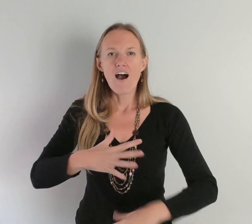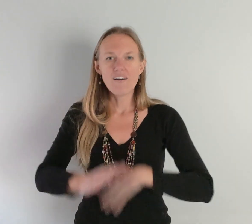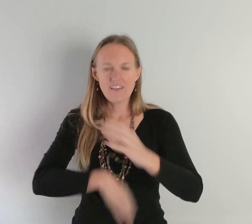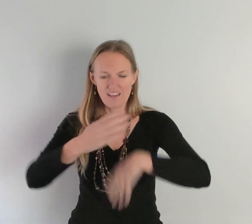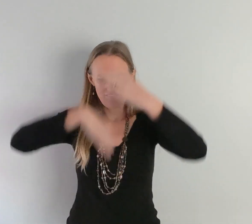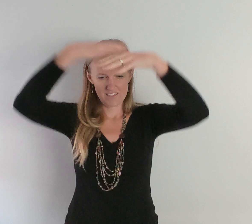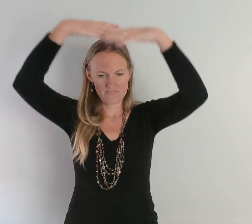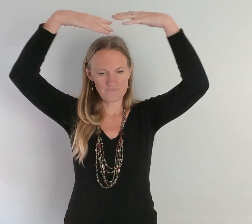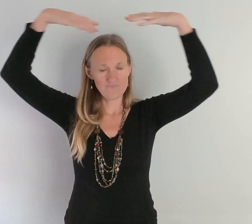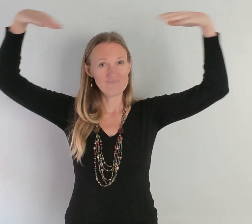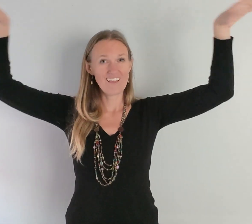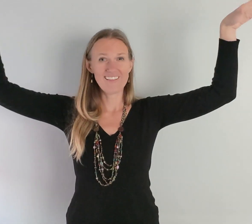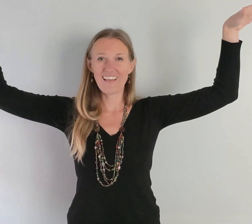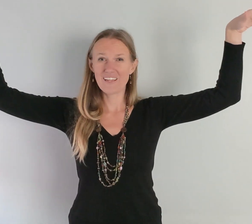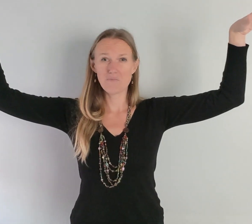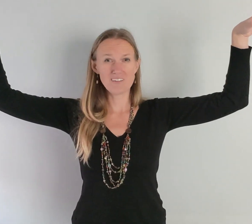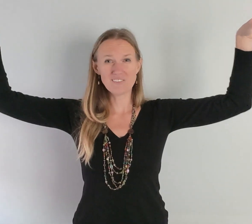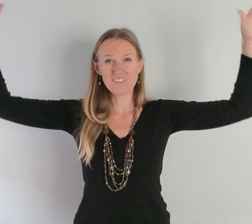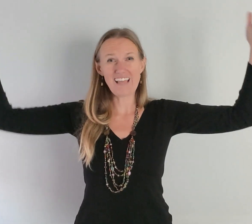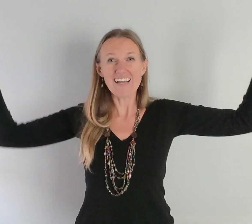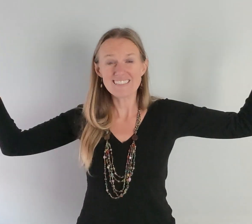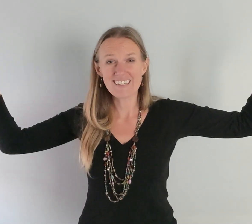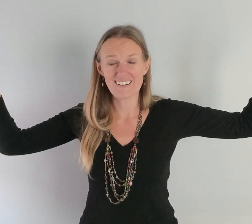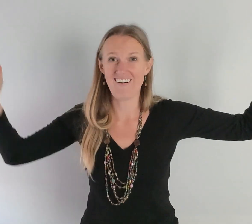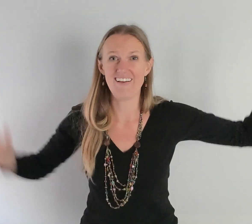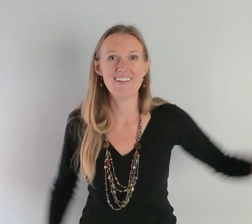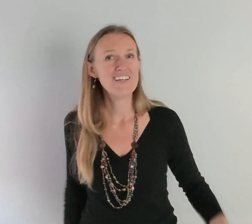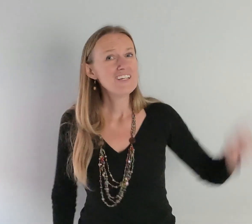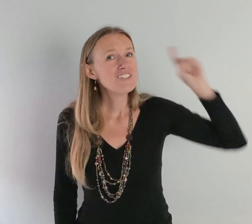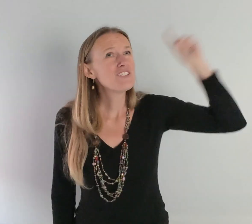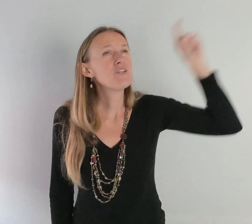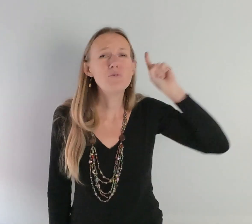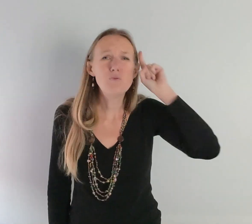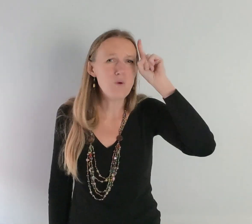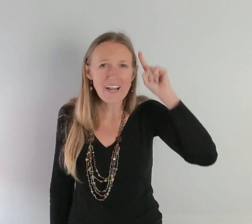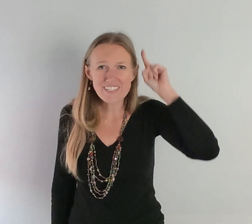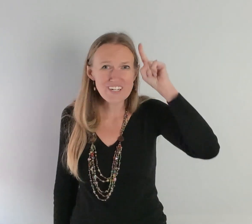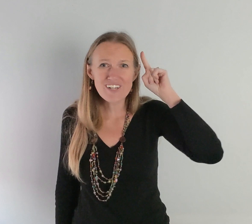of heaven. And then Mary's really asking God, do you wonder,